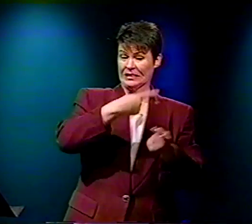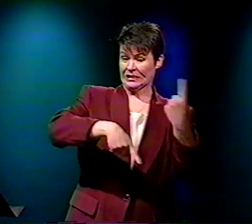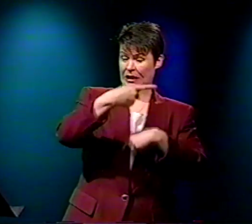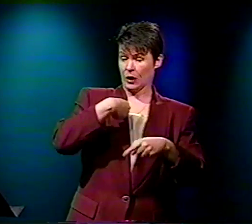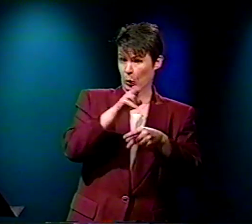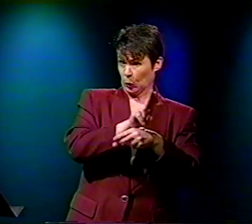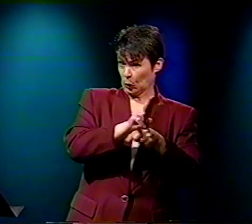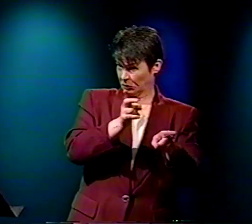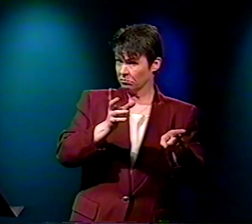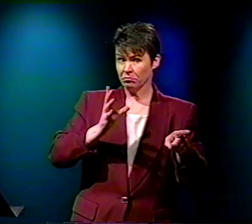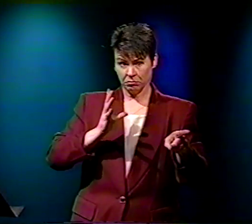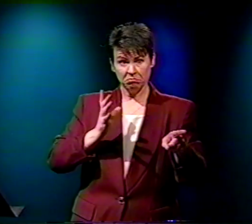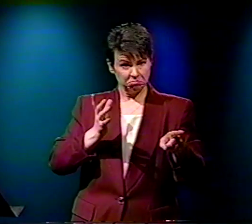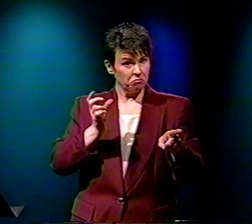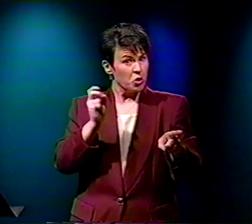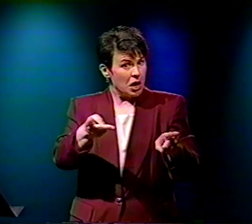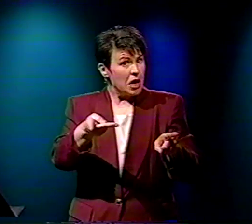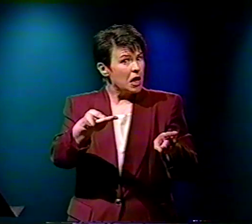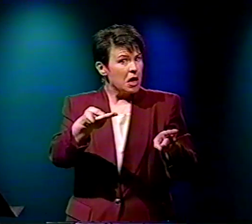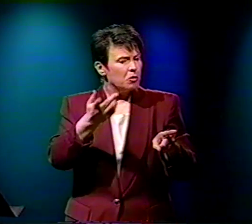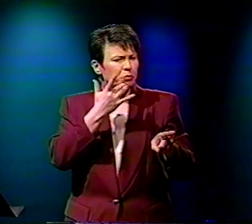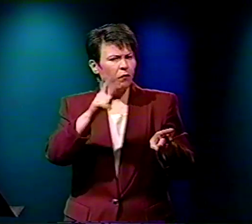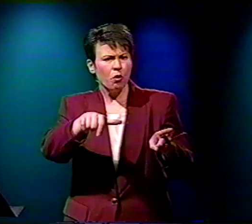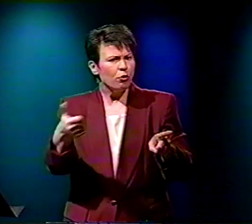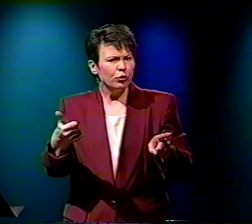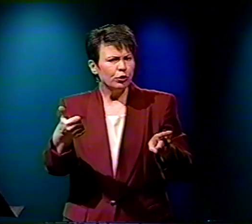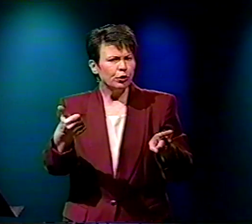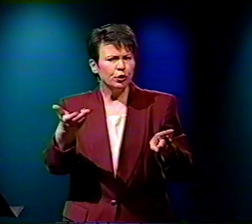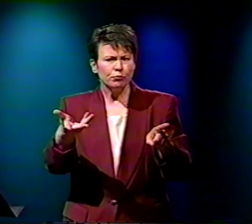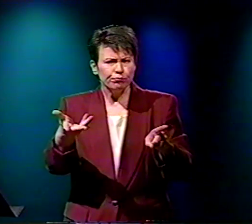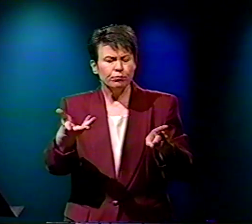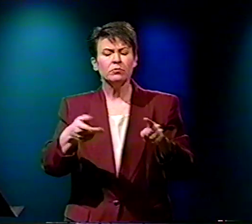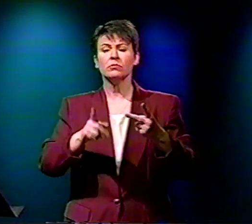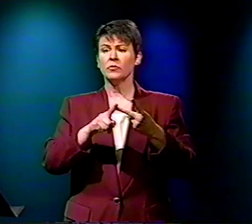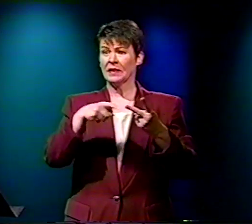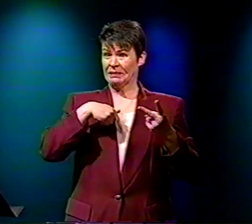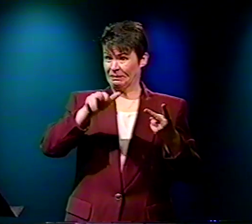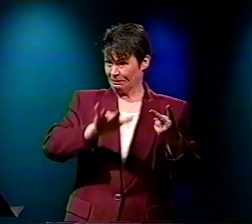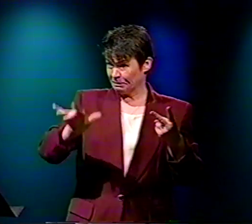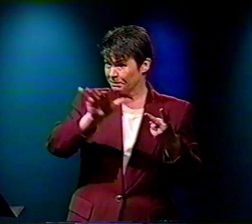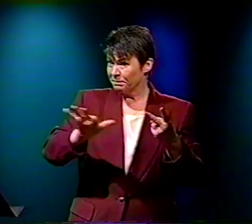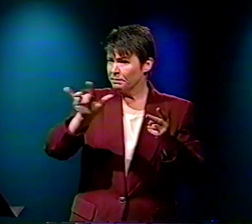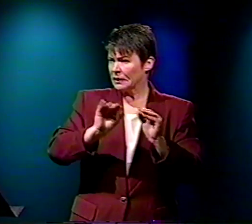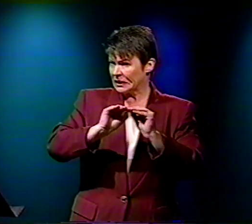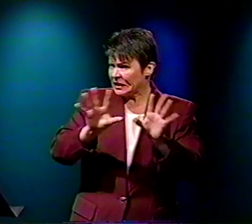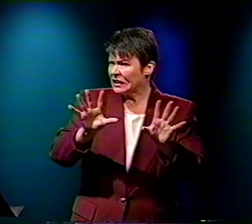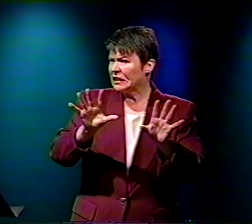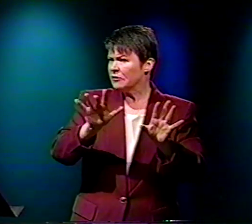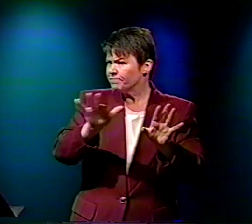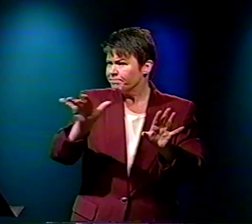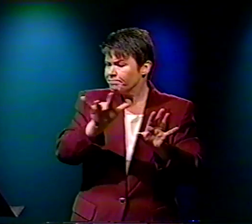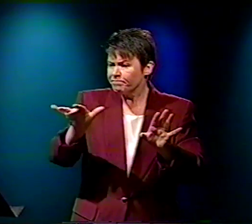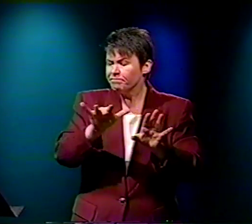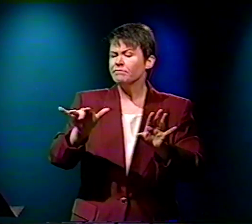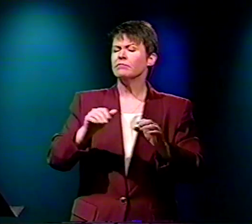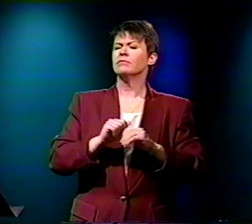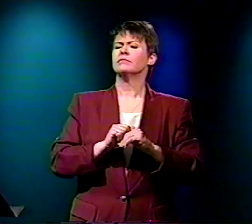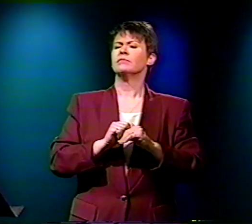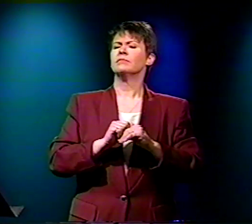the deaf consumer, this particular sign that I'm using, is that acceptable? Would you prefer something different? Or if I fingerspell, is my fingerspelling clear? And